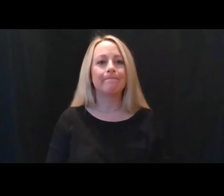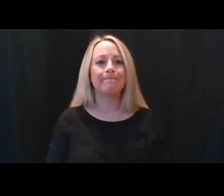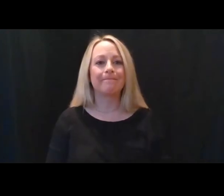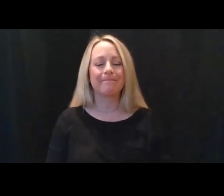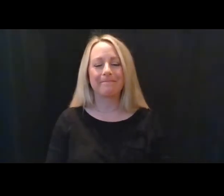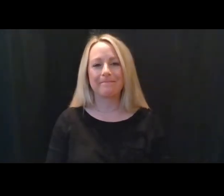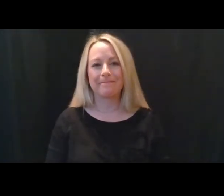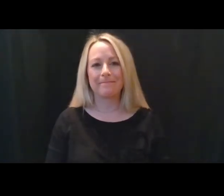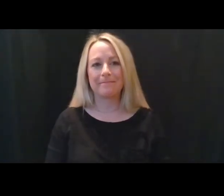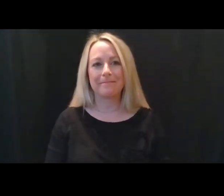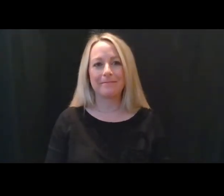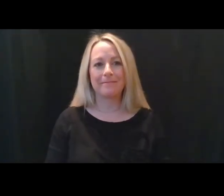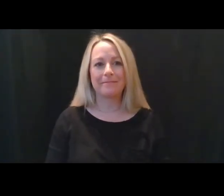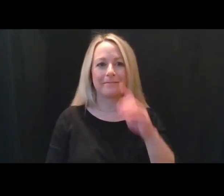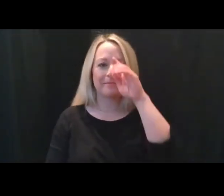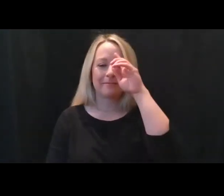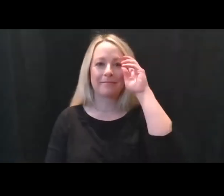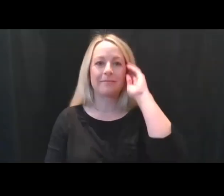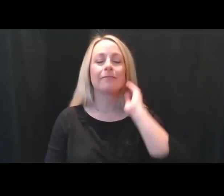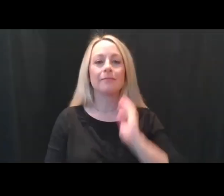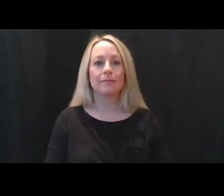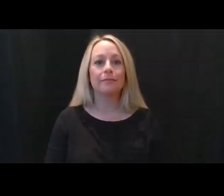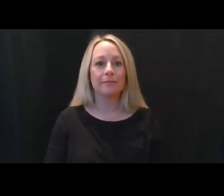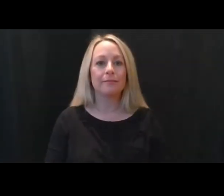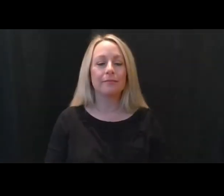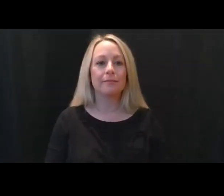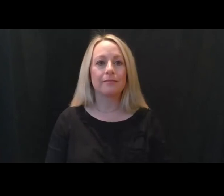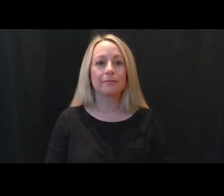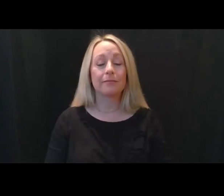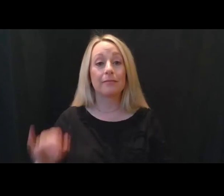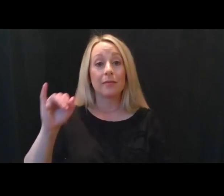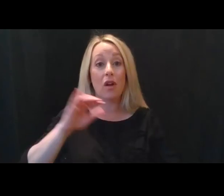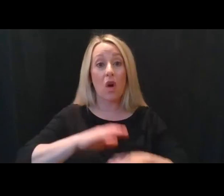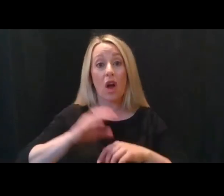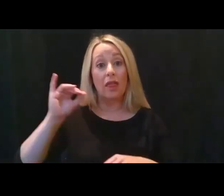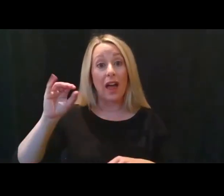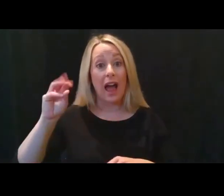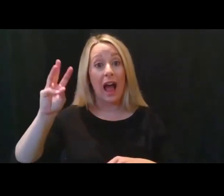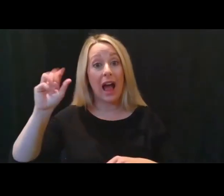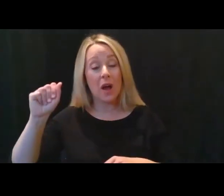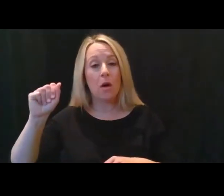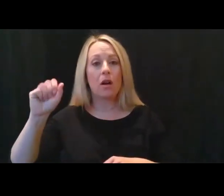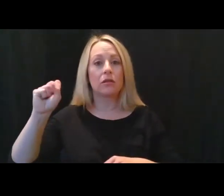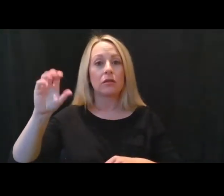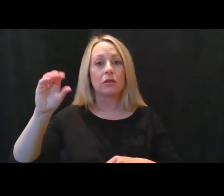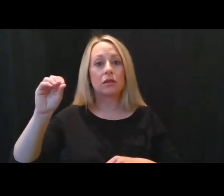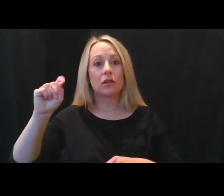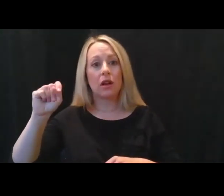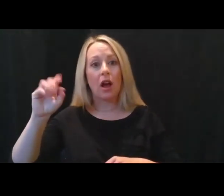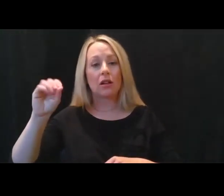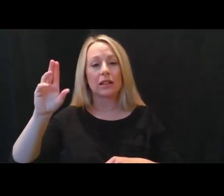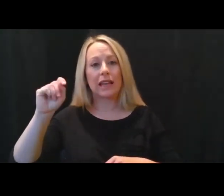In terms of, I guess that's the Iowa side of the river, the Scott County side of the river. Illinois side, of